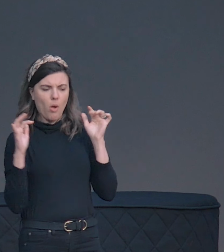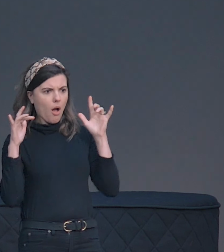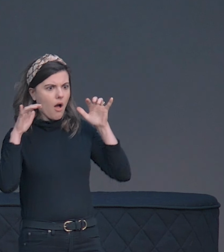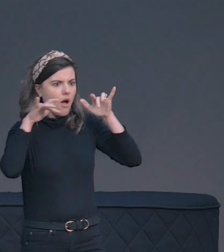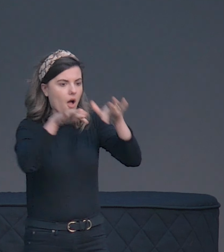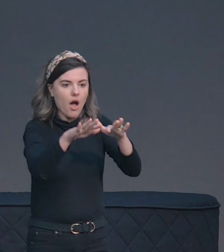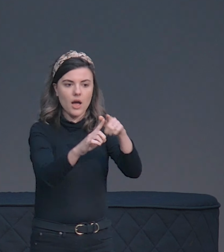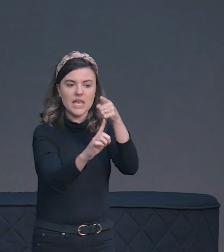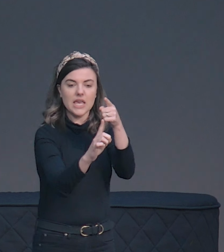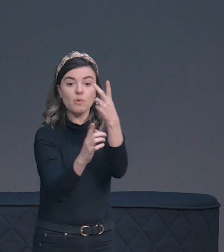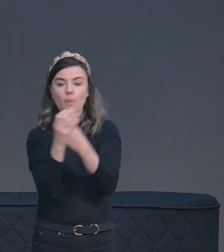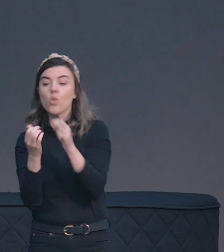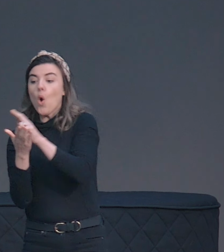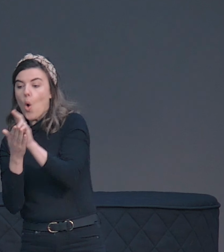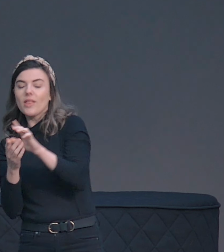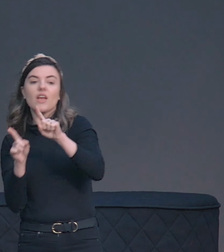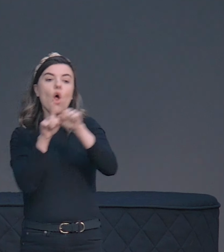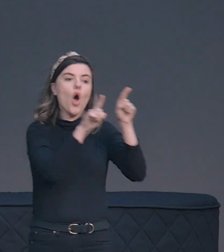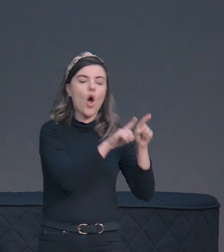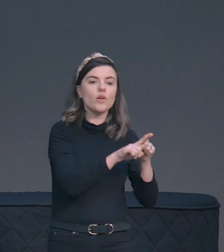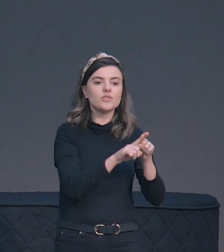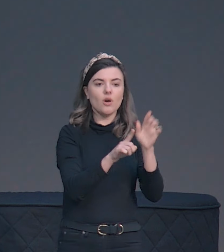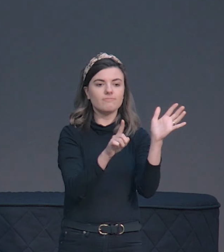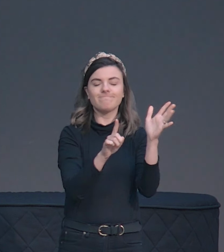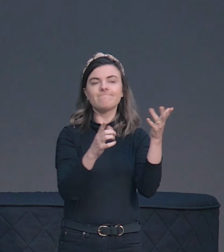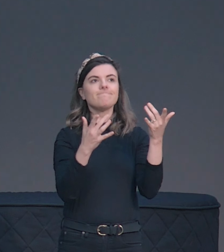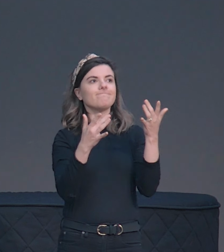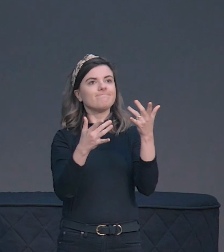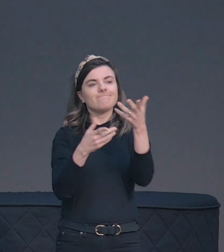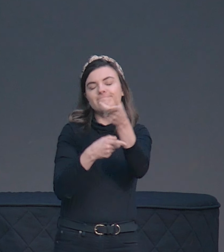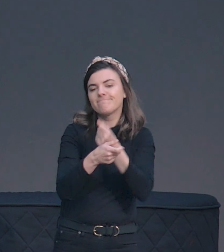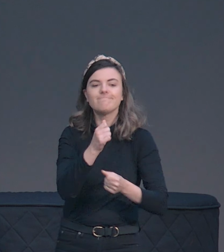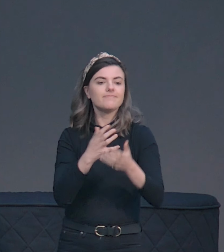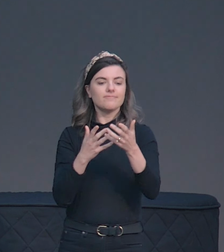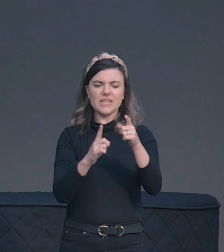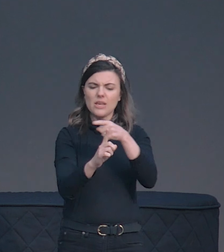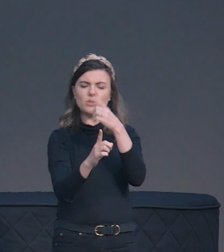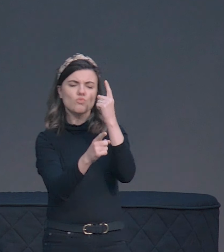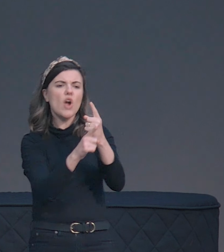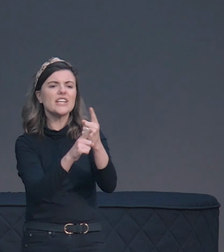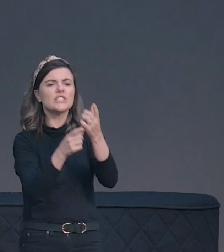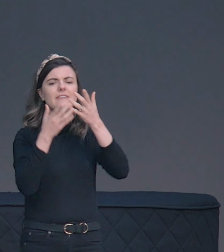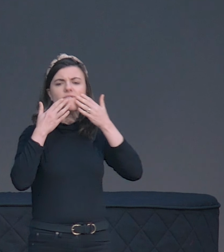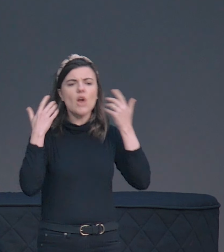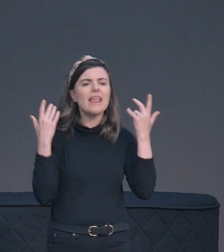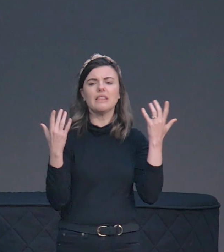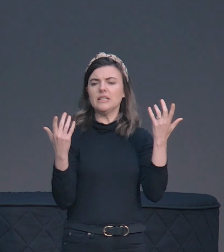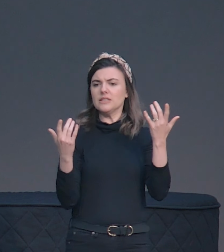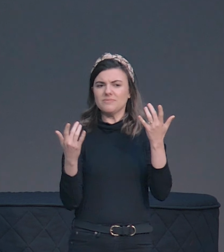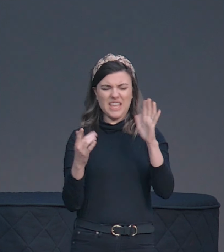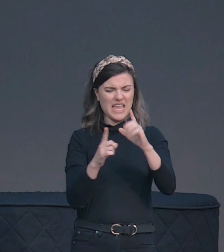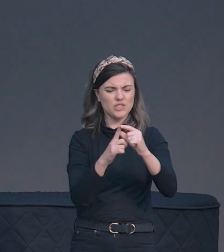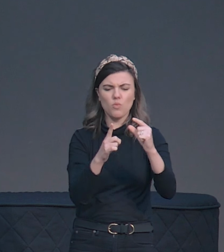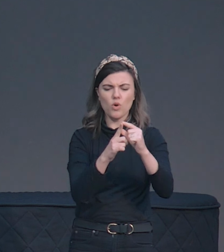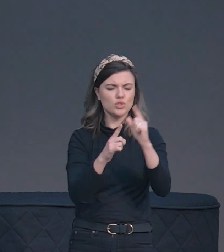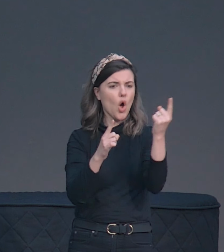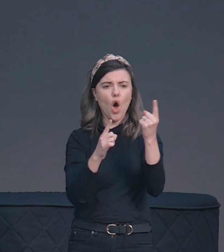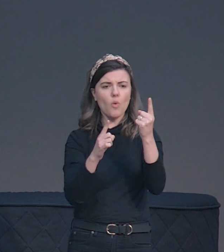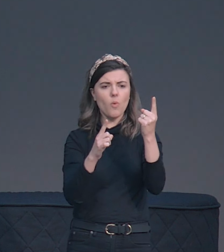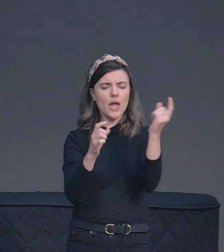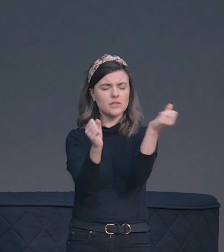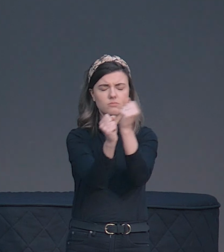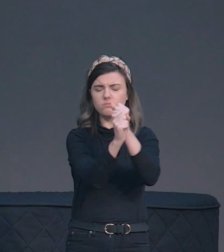He Was Both Holy And Winsome He Was Righteous And Welcoming And His Words Always Magnified The